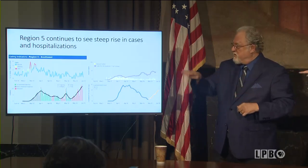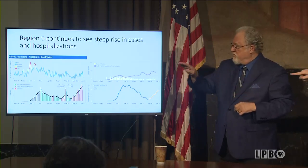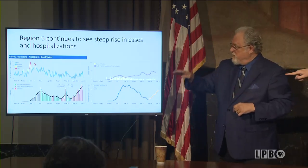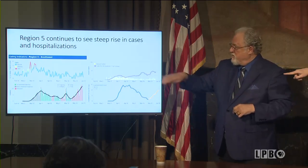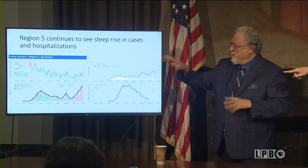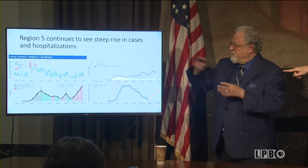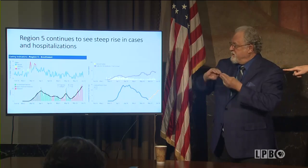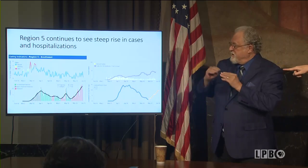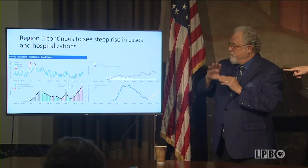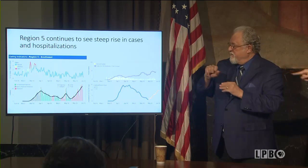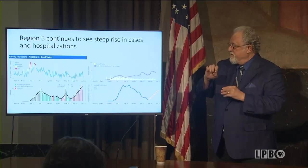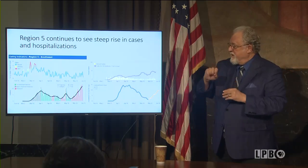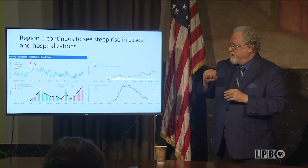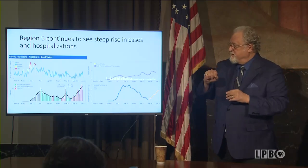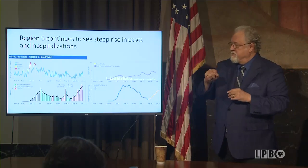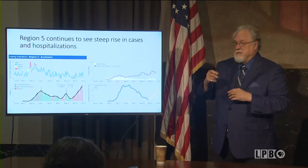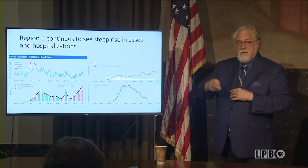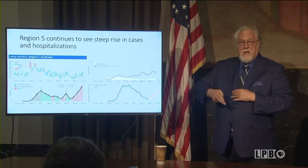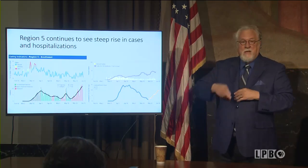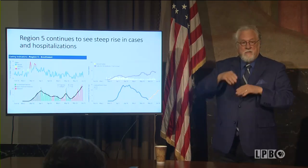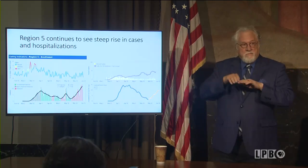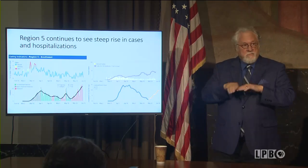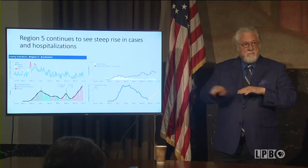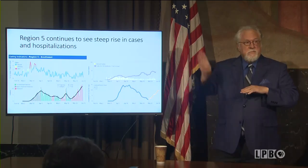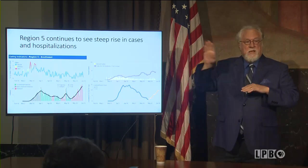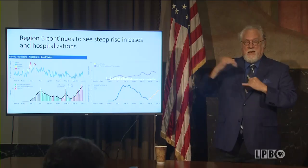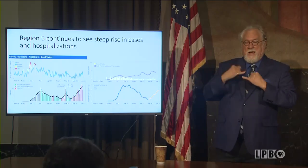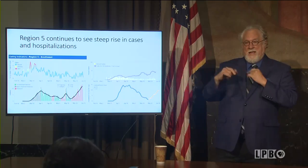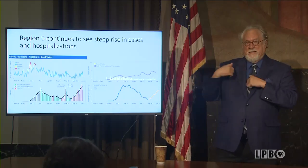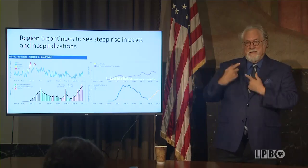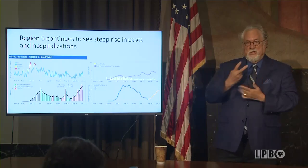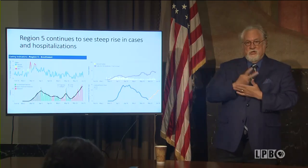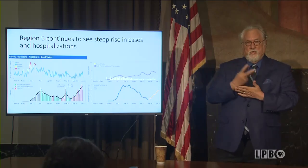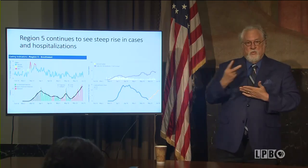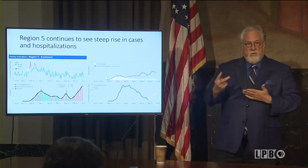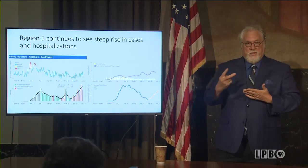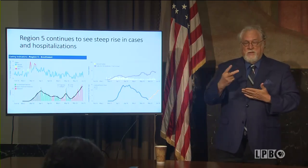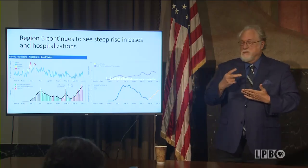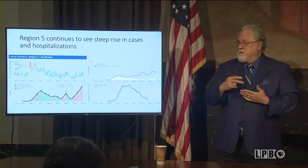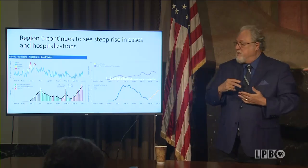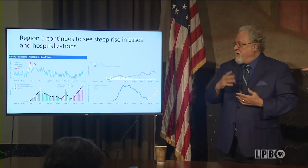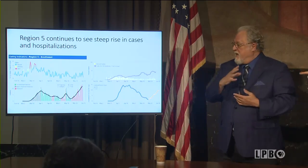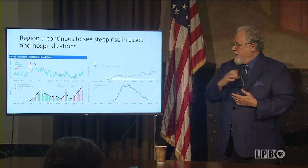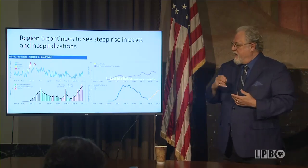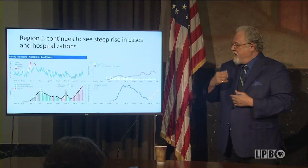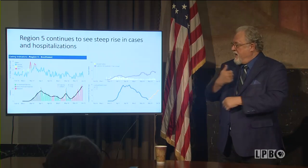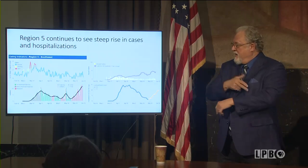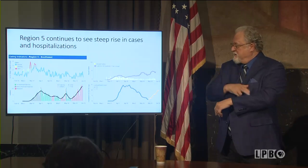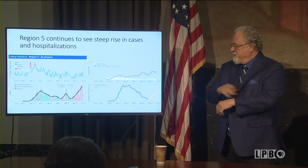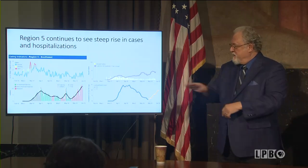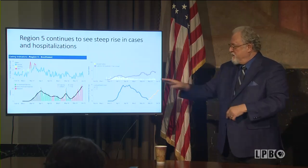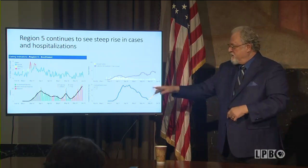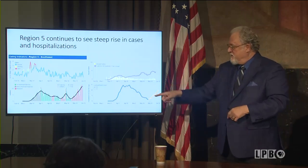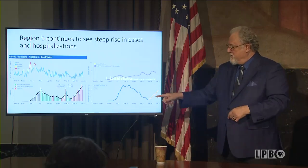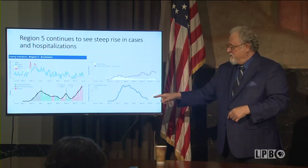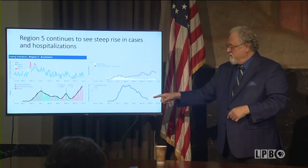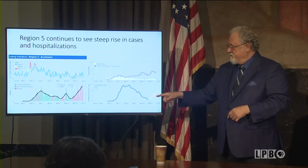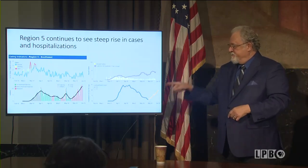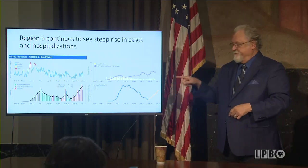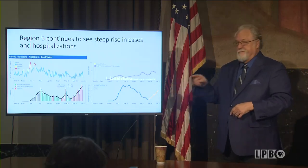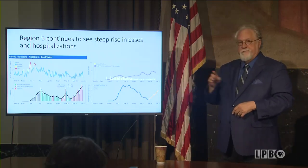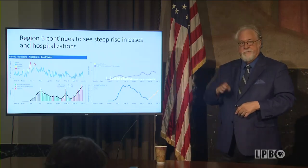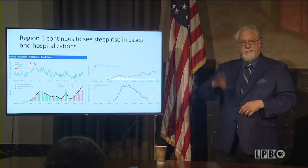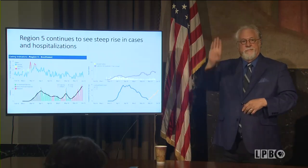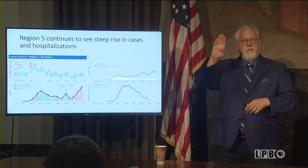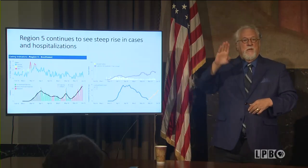cases continuing with a very steep incline really over the last 2 weeks now when that data is put together, and the hospitalizations taking the same steep incline.